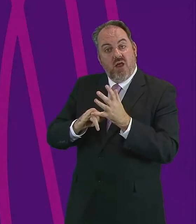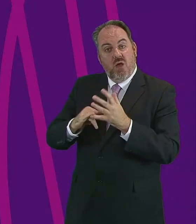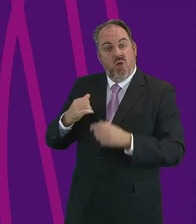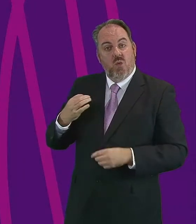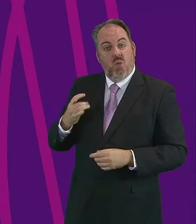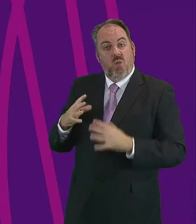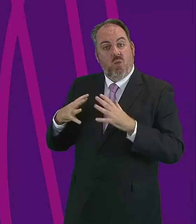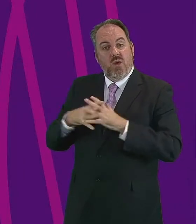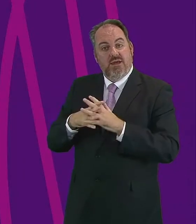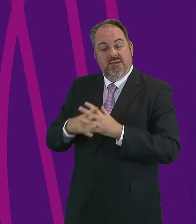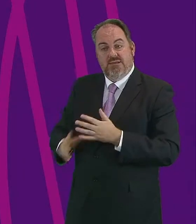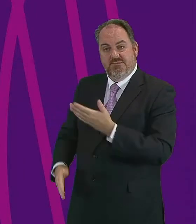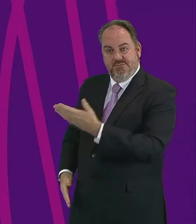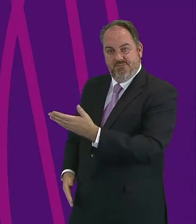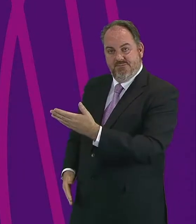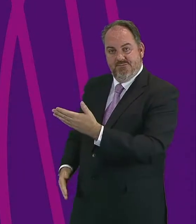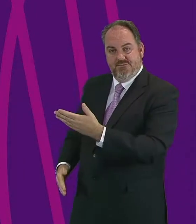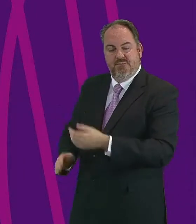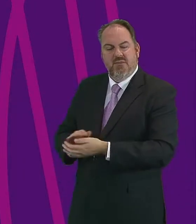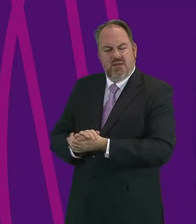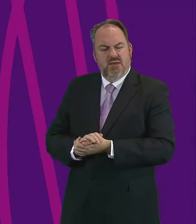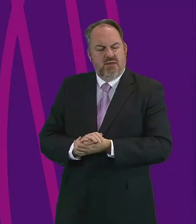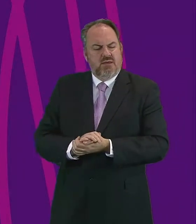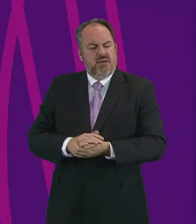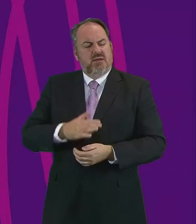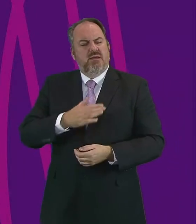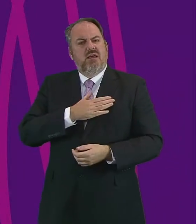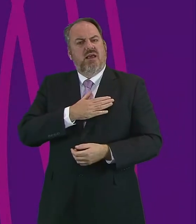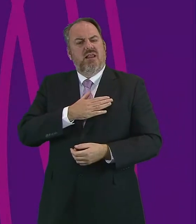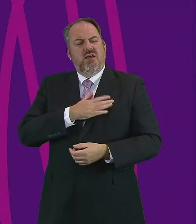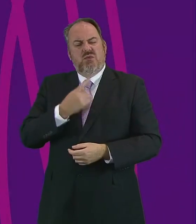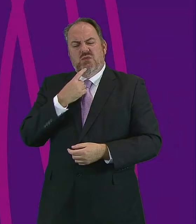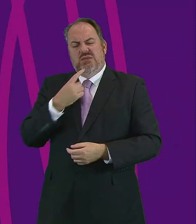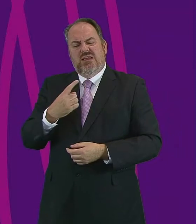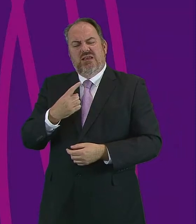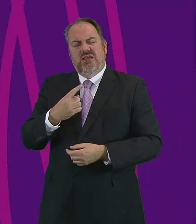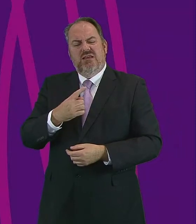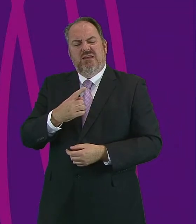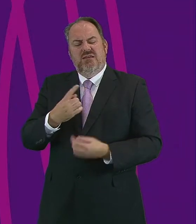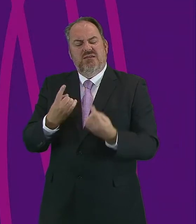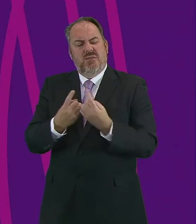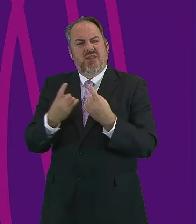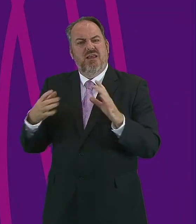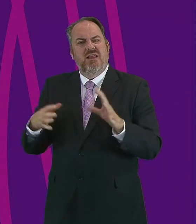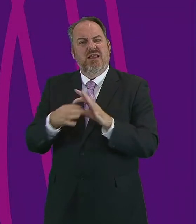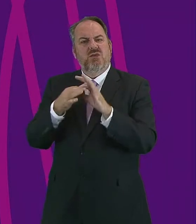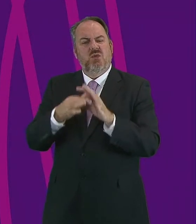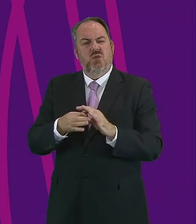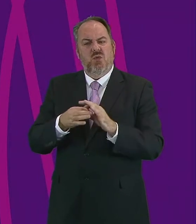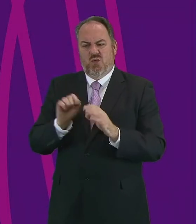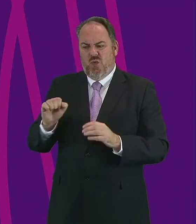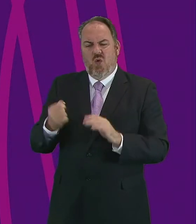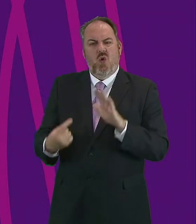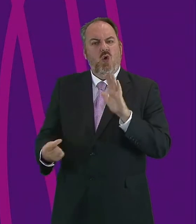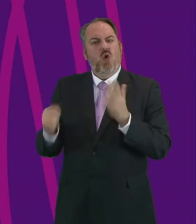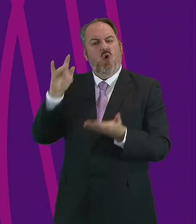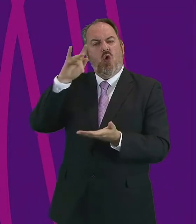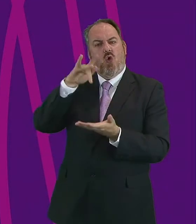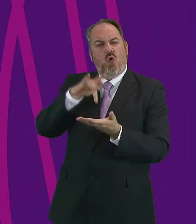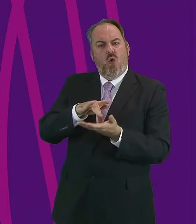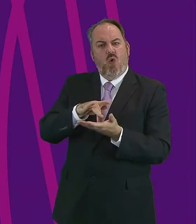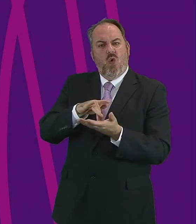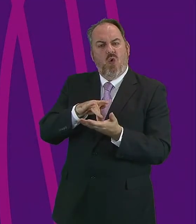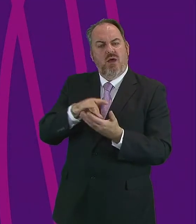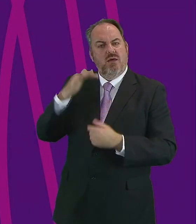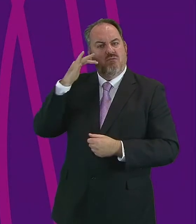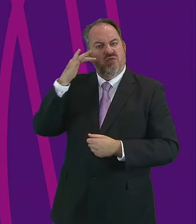Thank you, Presiding Officer. Cabinet Secretary, in your statement you mentioned 7 core principles, and one of which is dignity,